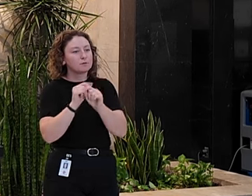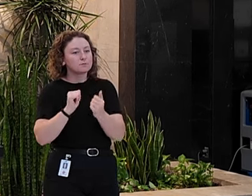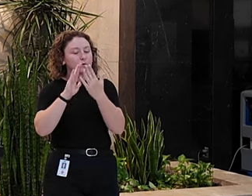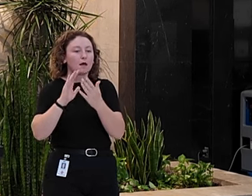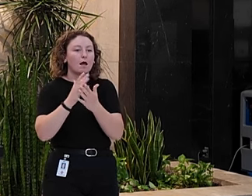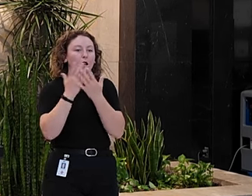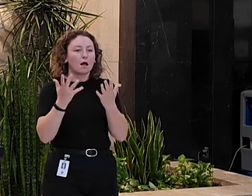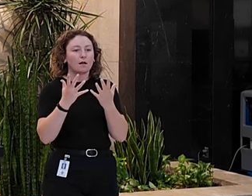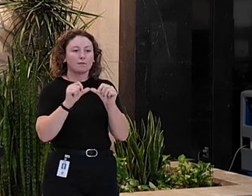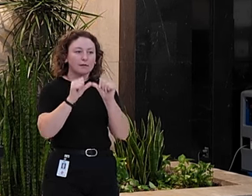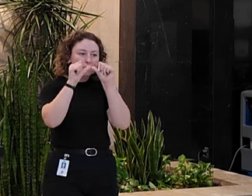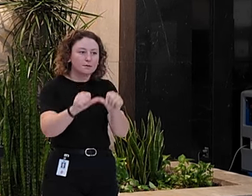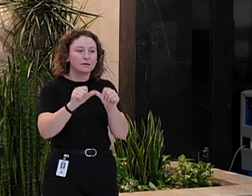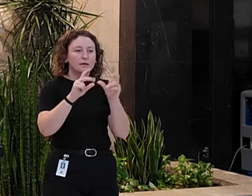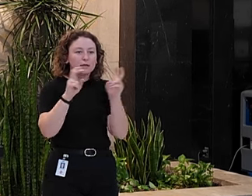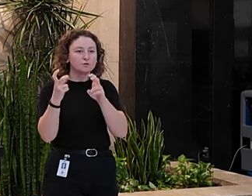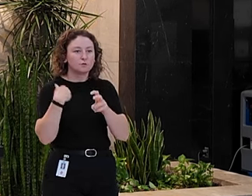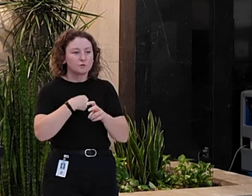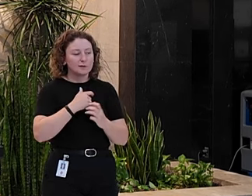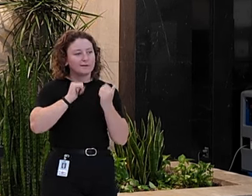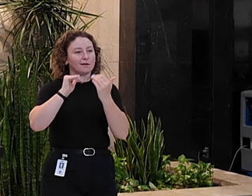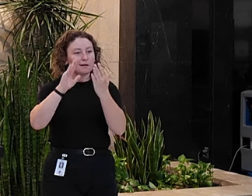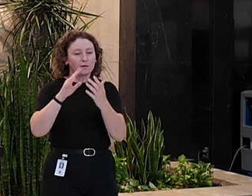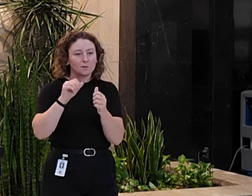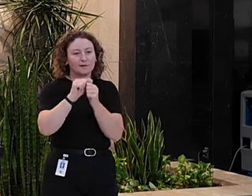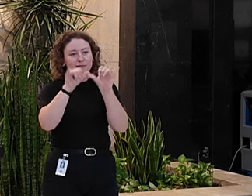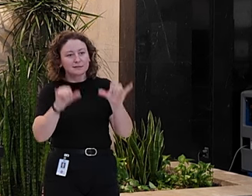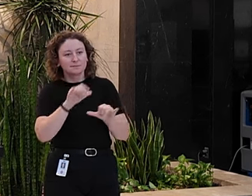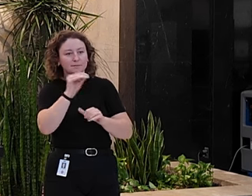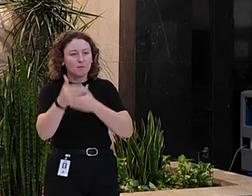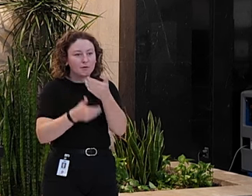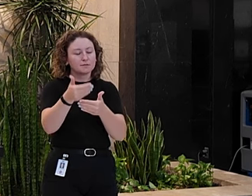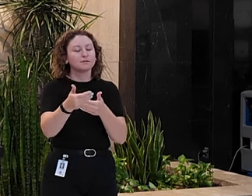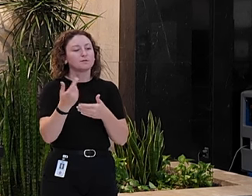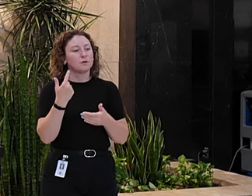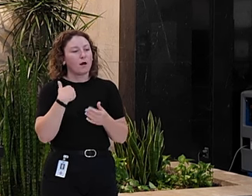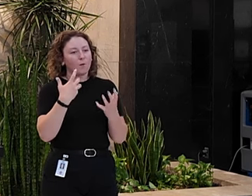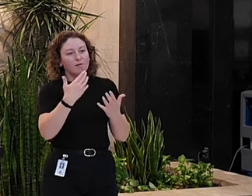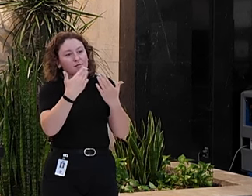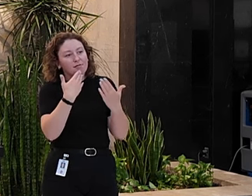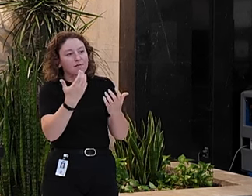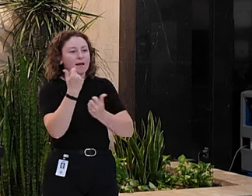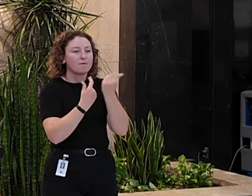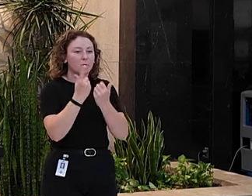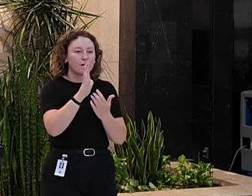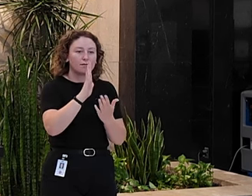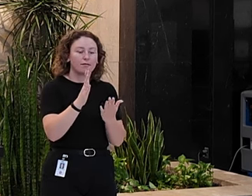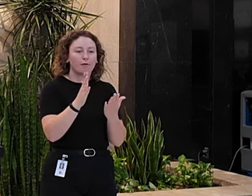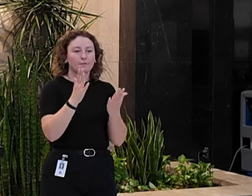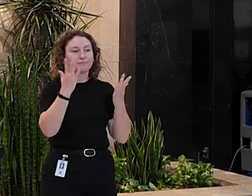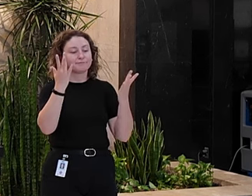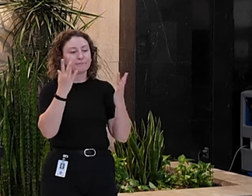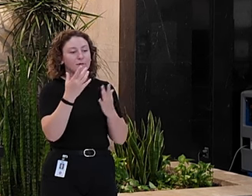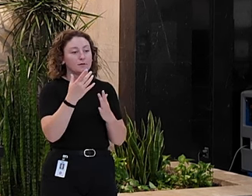lot of the long-standing issues with systems and processes. And so I want to thank everybody for their grace and